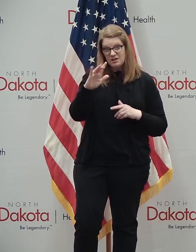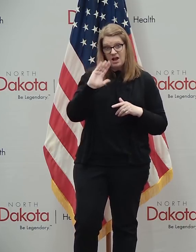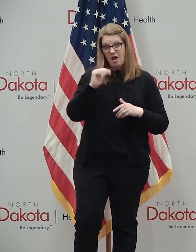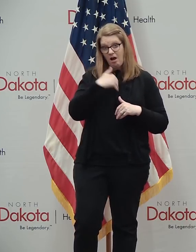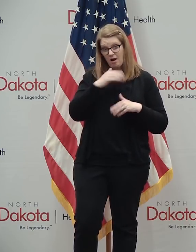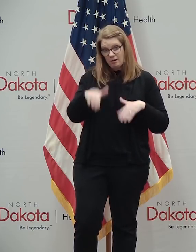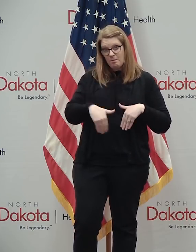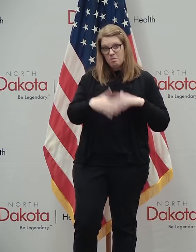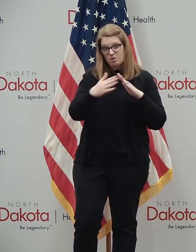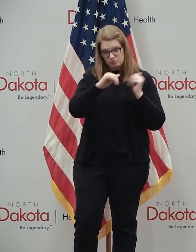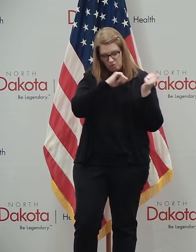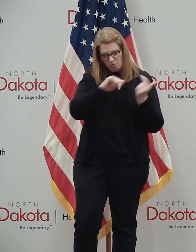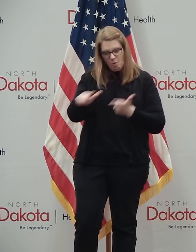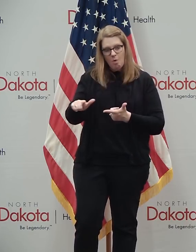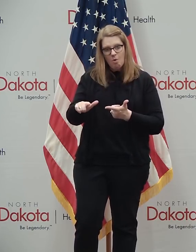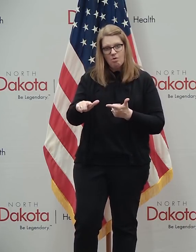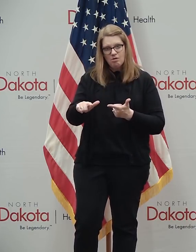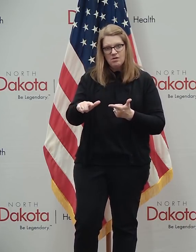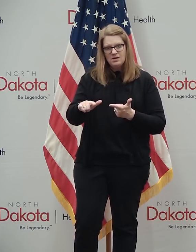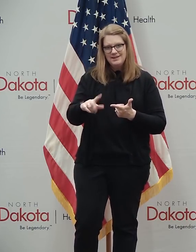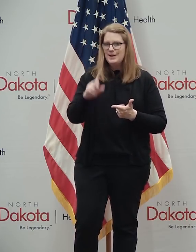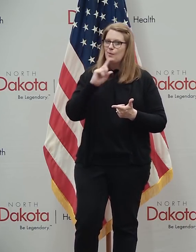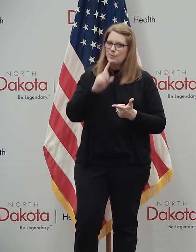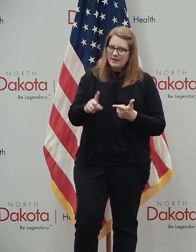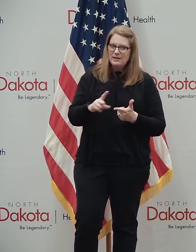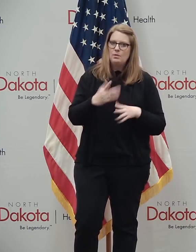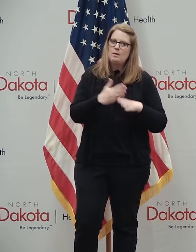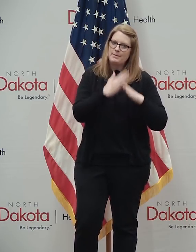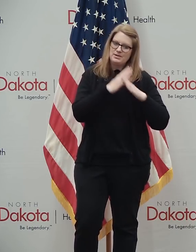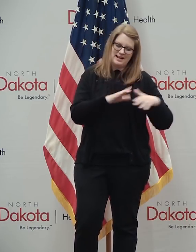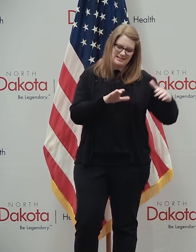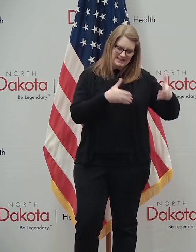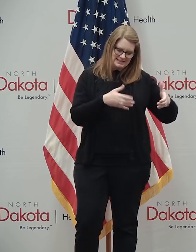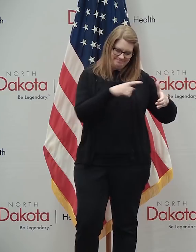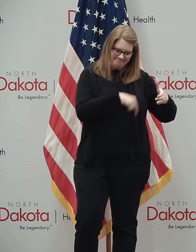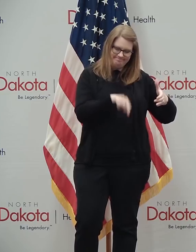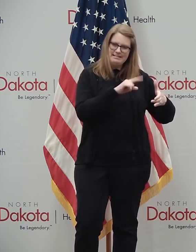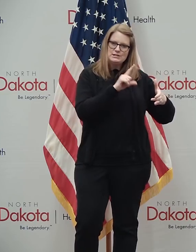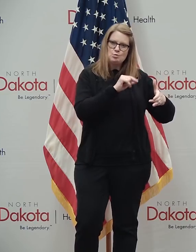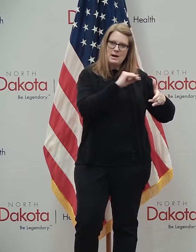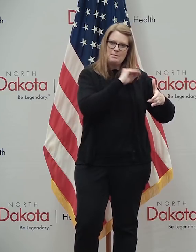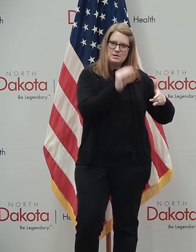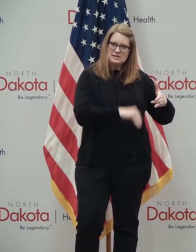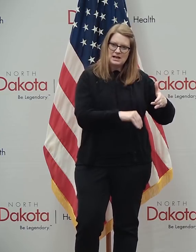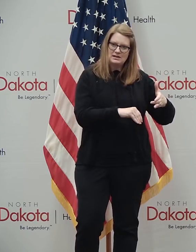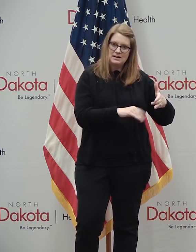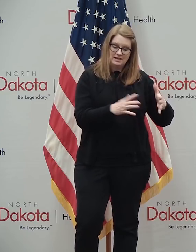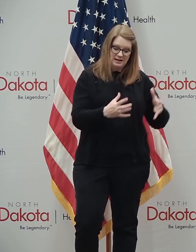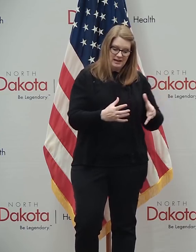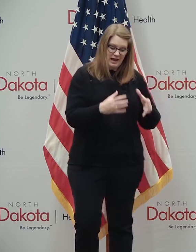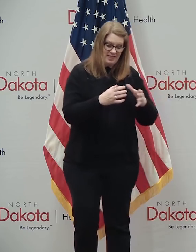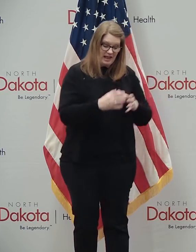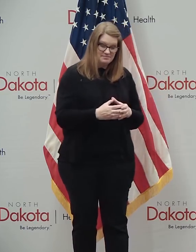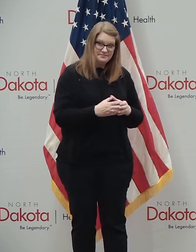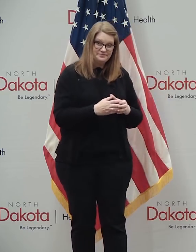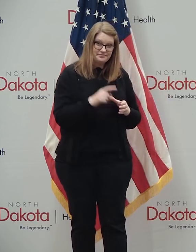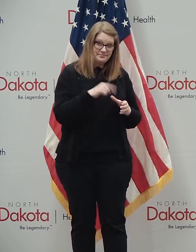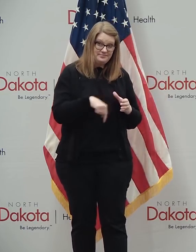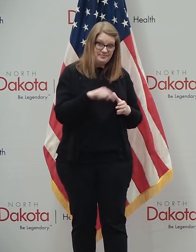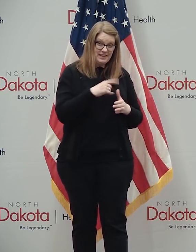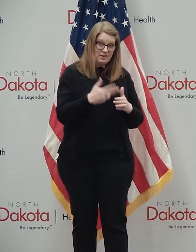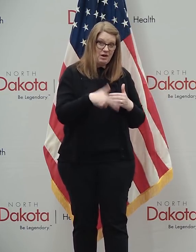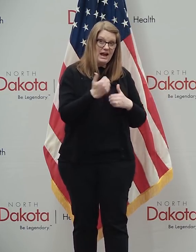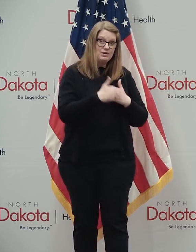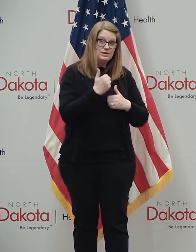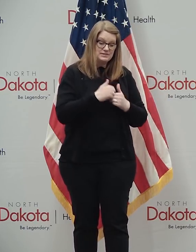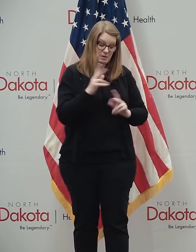is either has an age or an underlying health condition. And then we have a smaller percentage that live in congregate living. They're more at risk. And